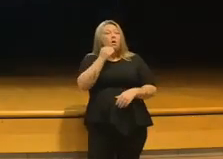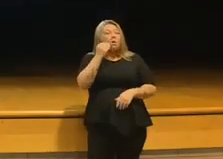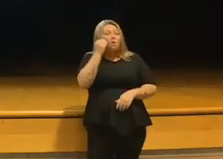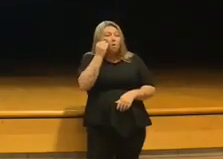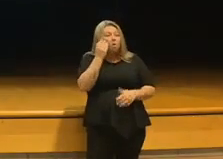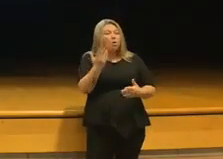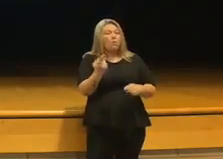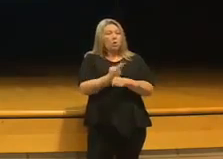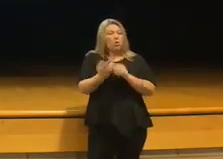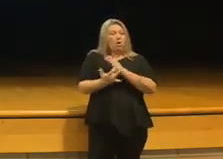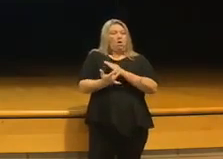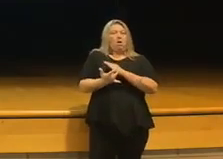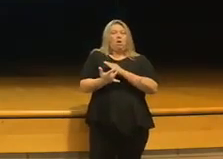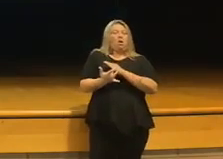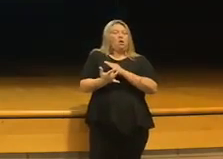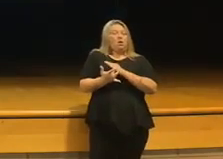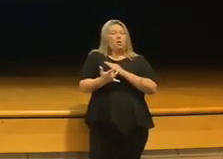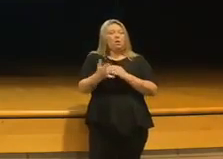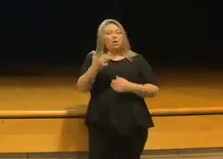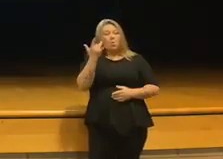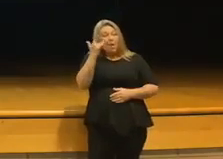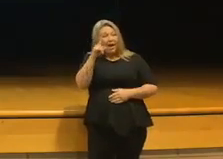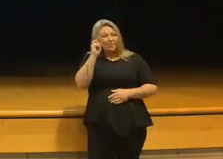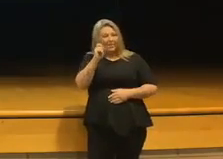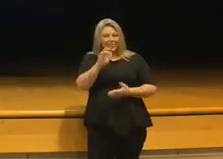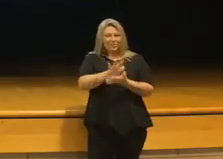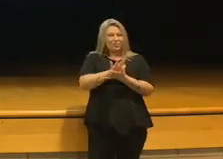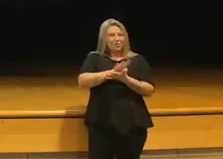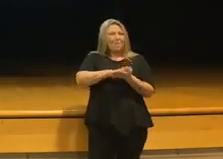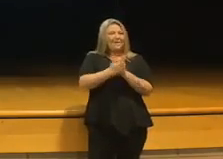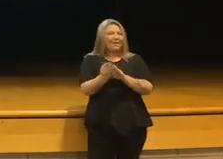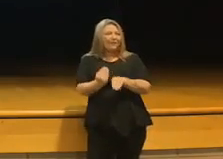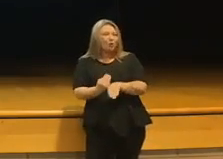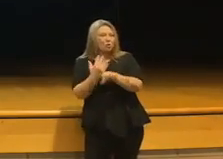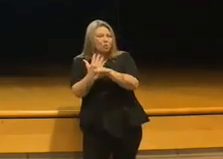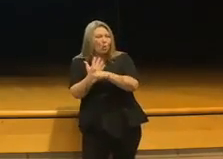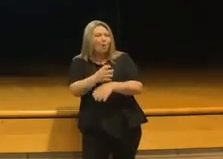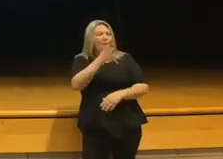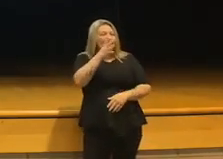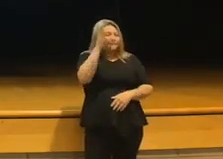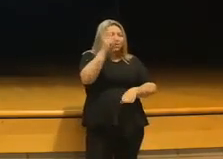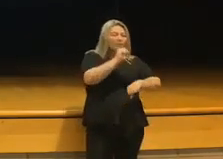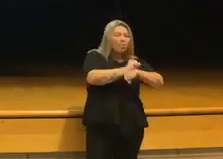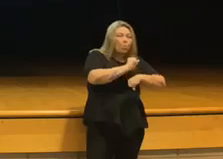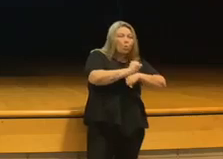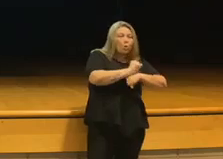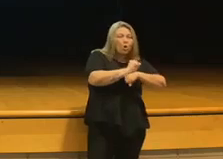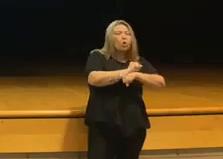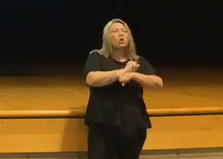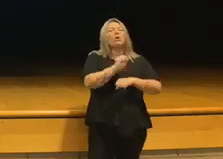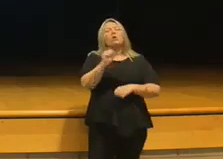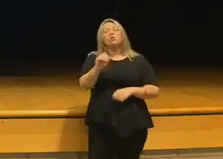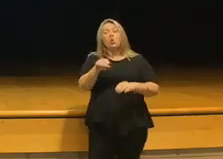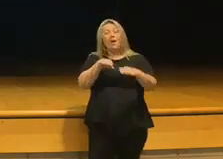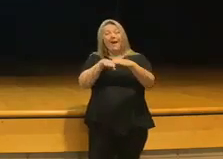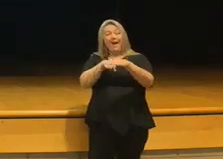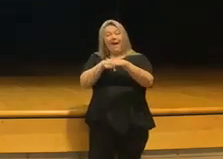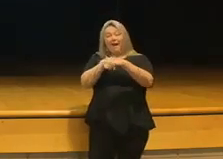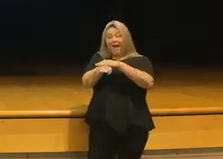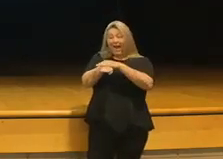more, largely because they had to be for school. Often parents were working, and so the access that children